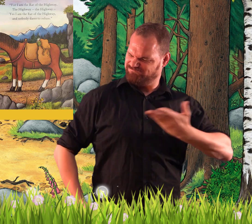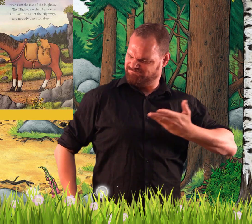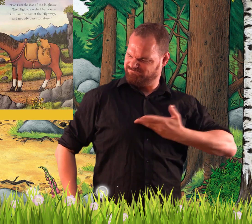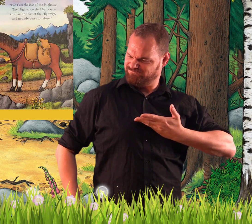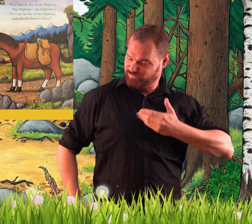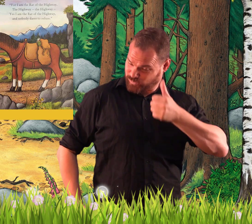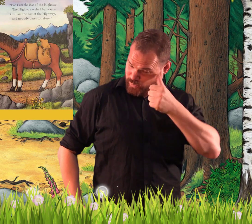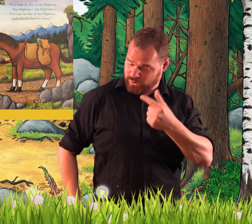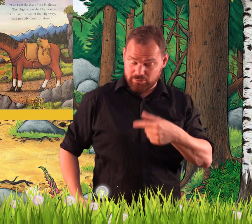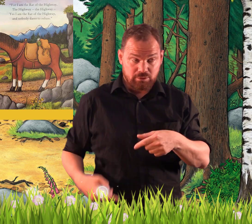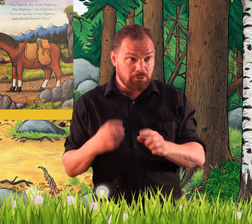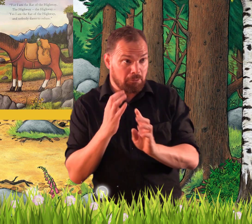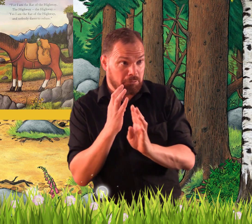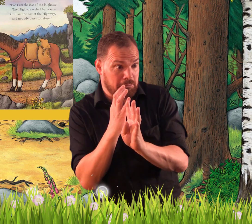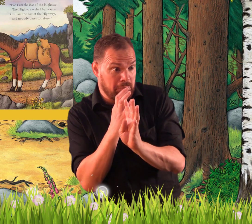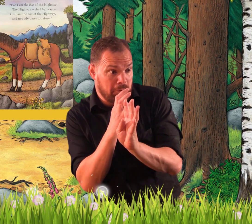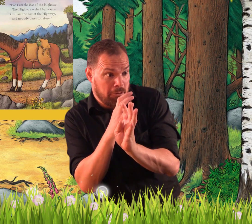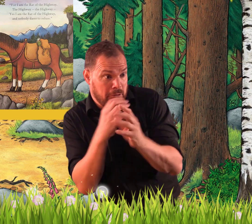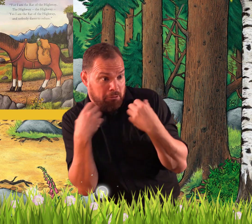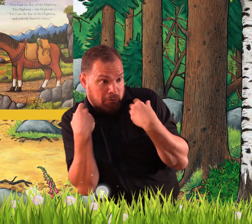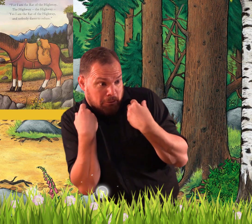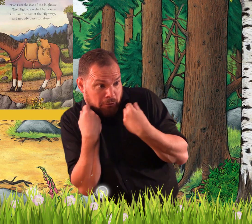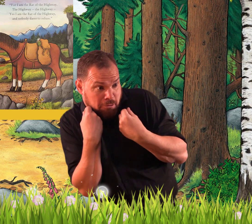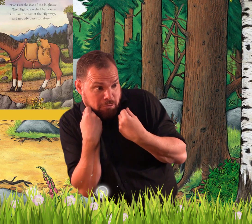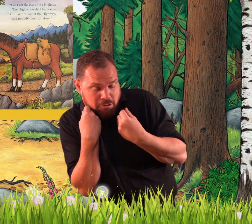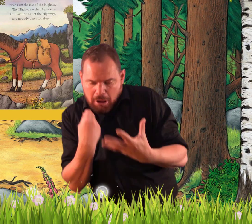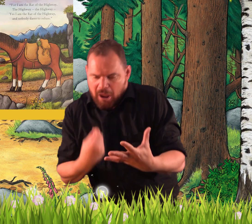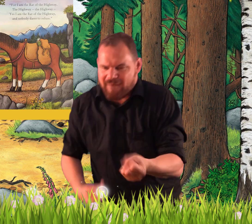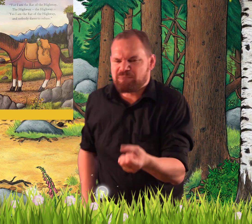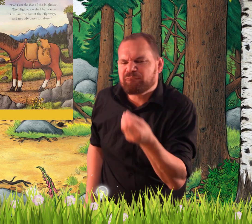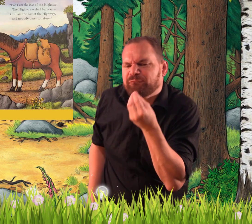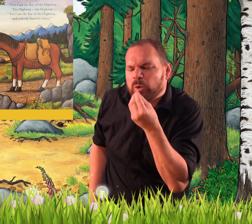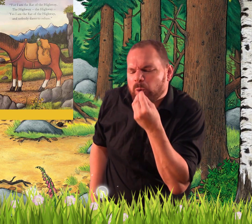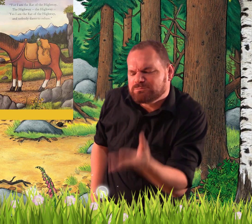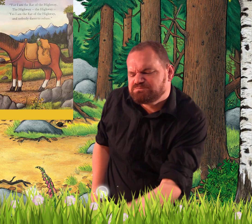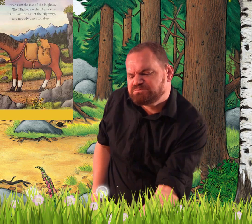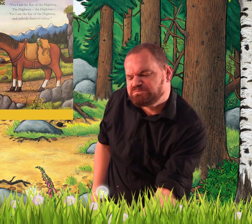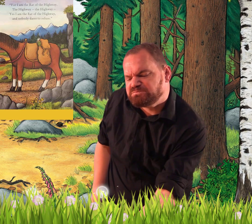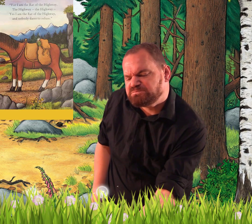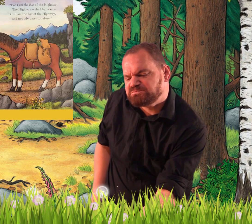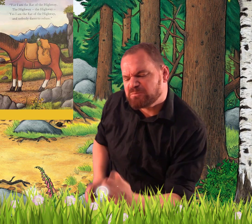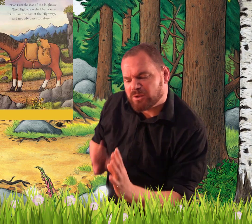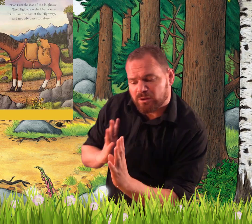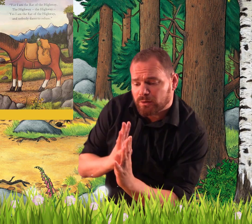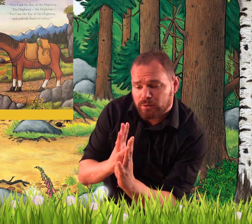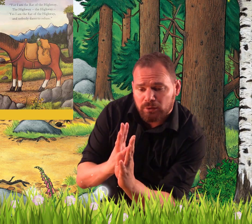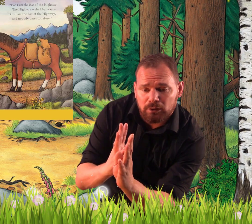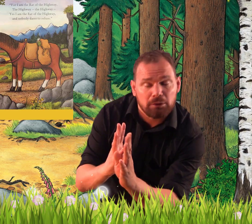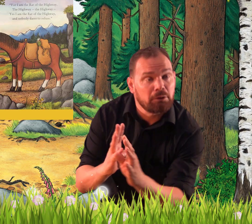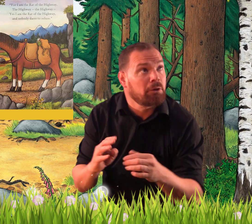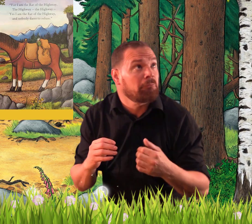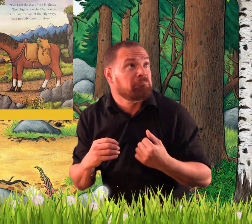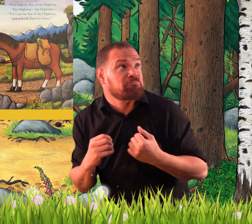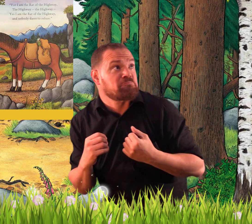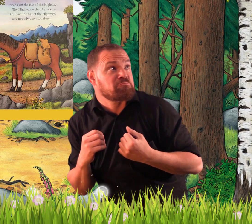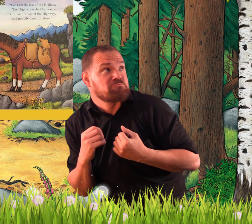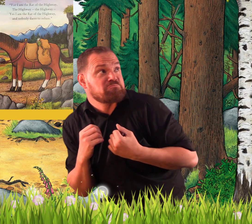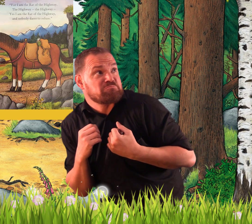rat. The ants cowered again. "Do you have any food?" he asked. "No," the ants